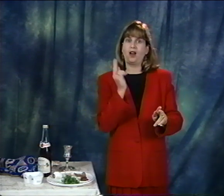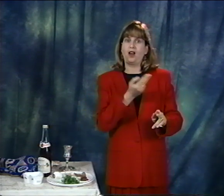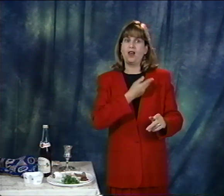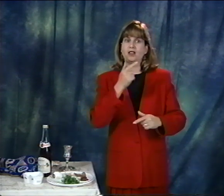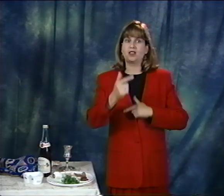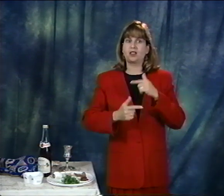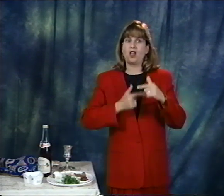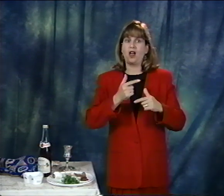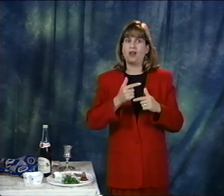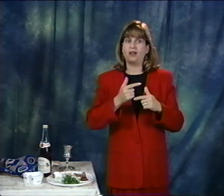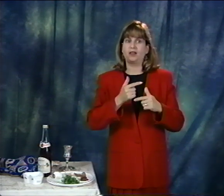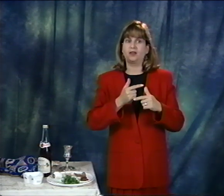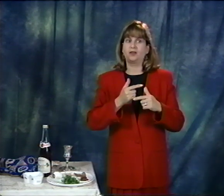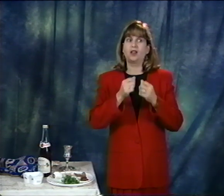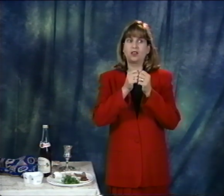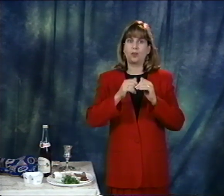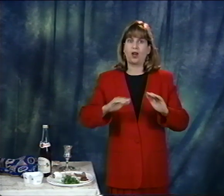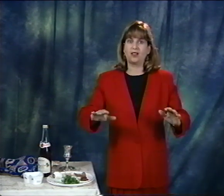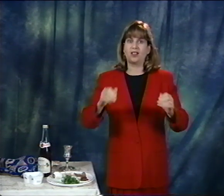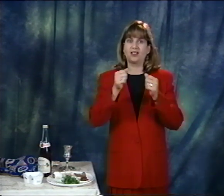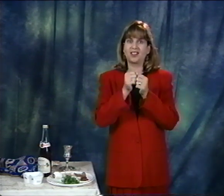Let us sign the blessing together.